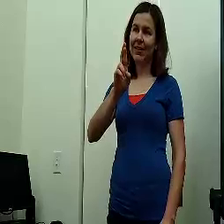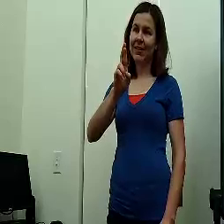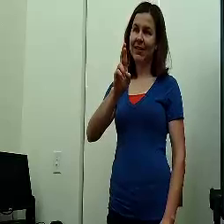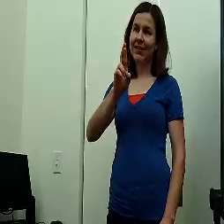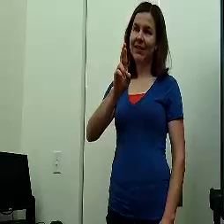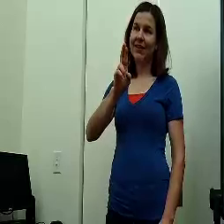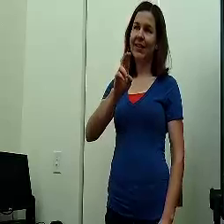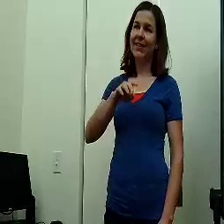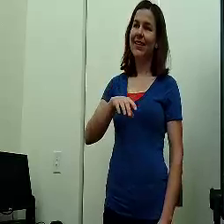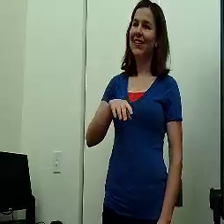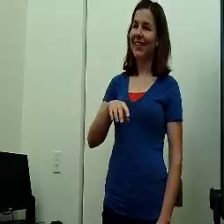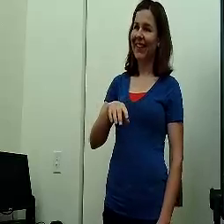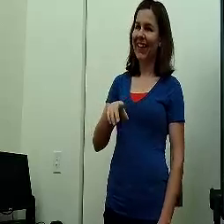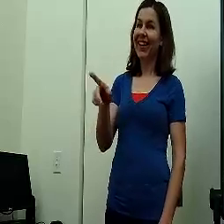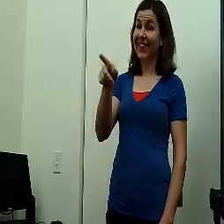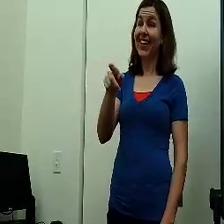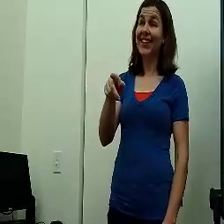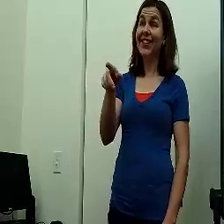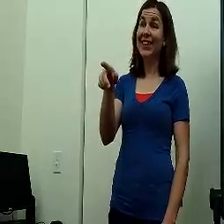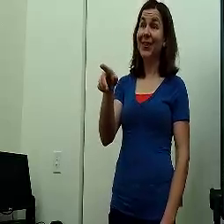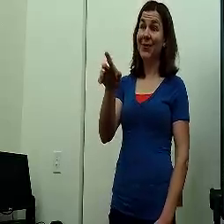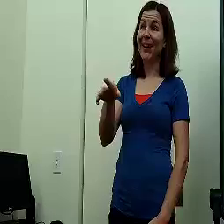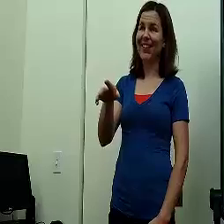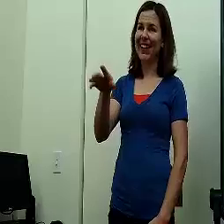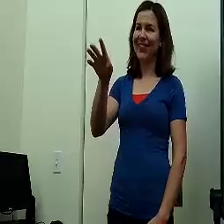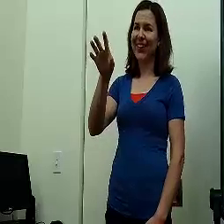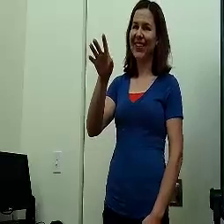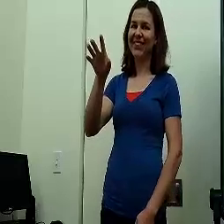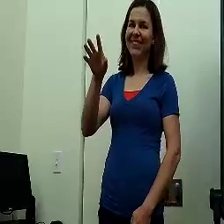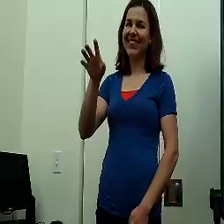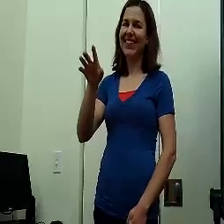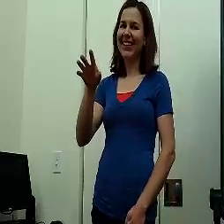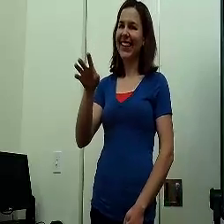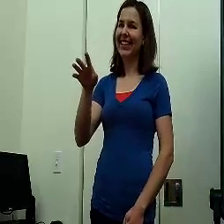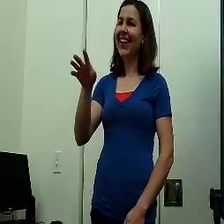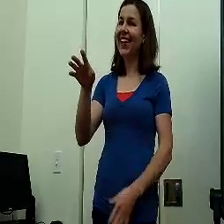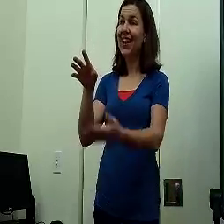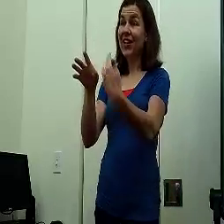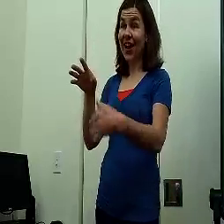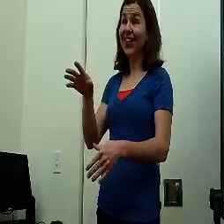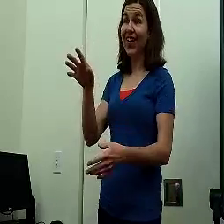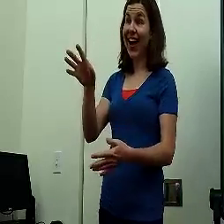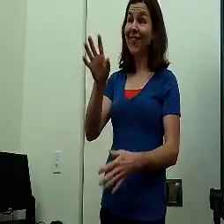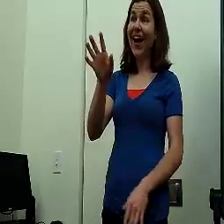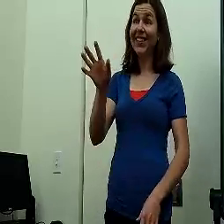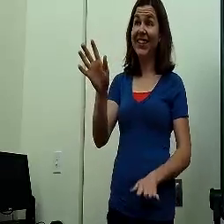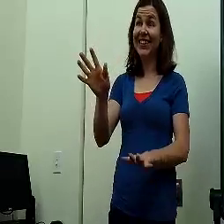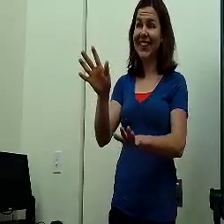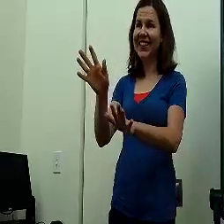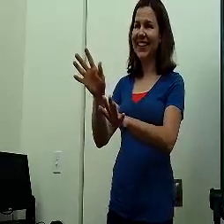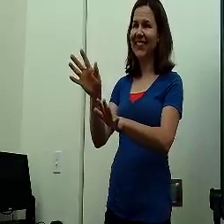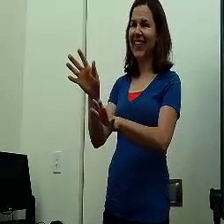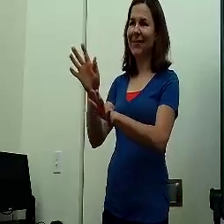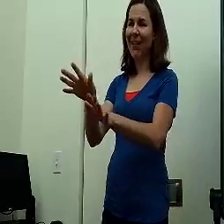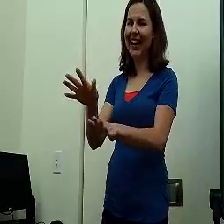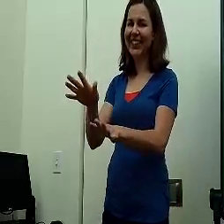Try again. Okay. It's Chris's word, but I'll do it again for you. Chris's word. Sorry. That's okay. No, go ahead, watch. 'Cause I'm so ready. we can practice